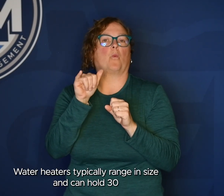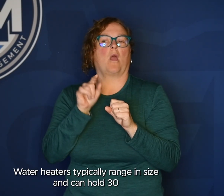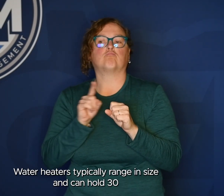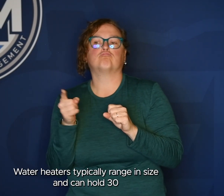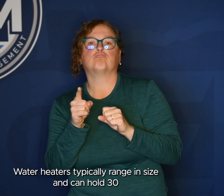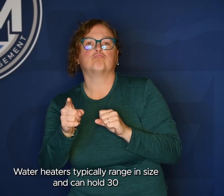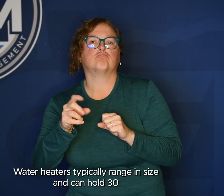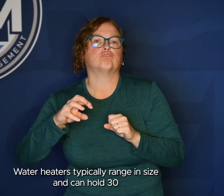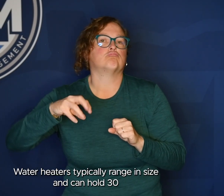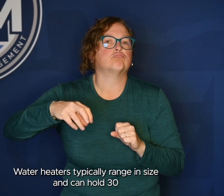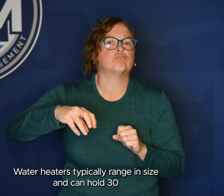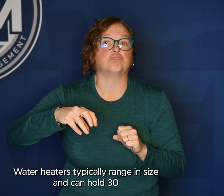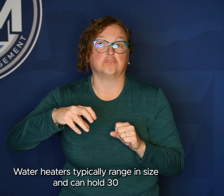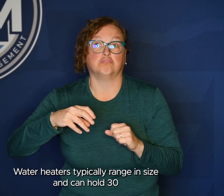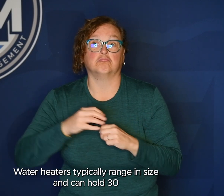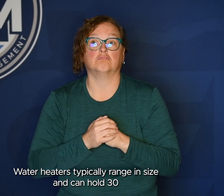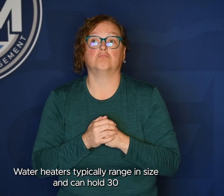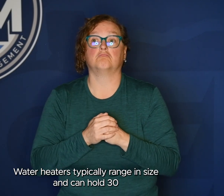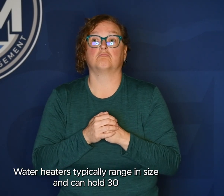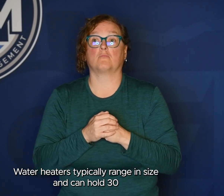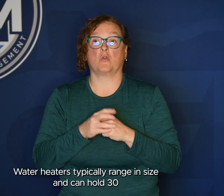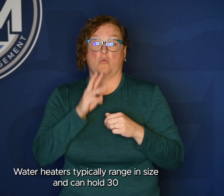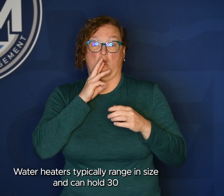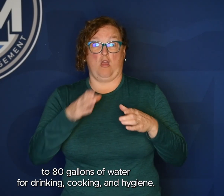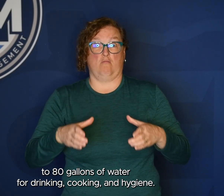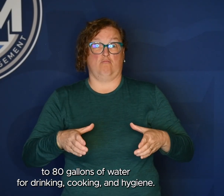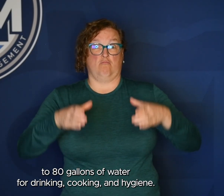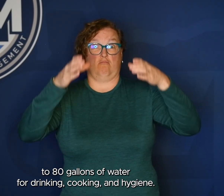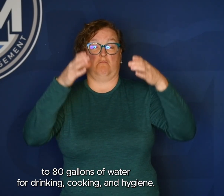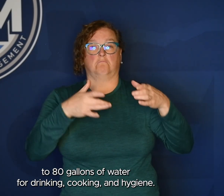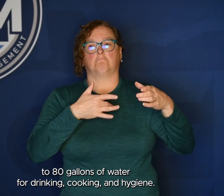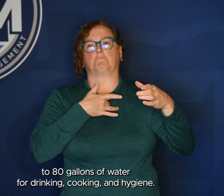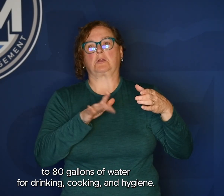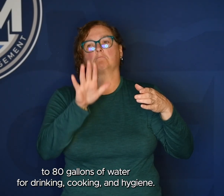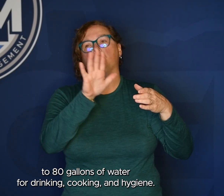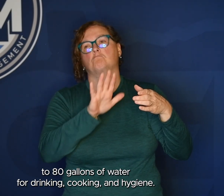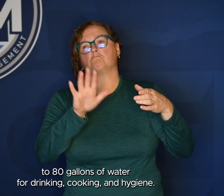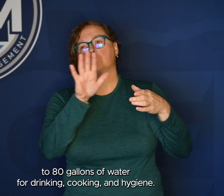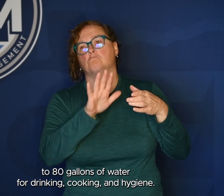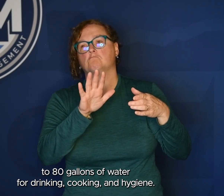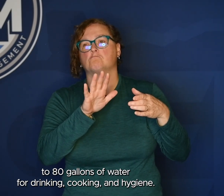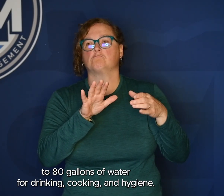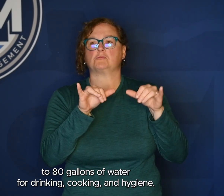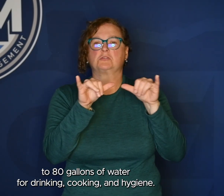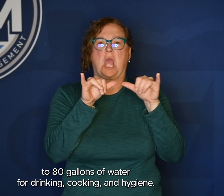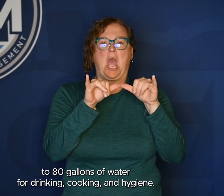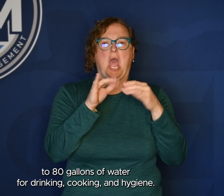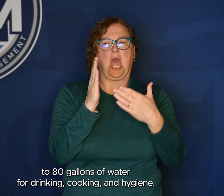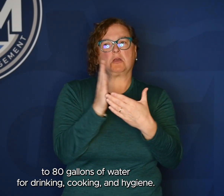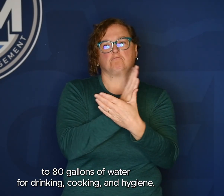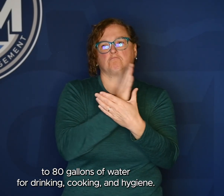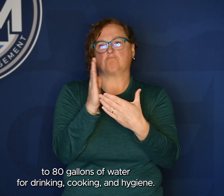heaters typically range in size and can hold 30 to 80 gallons of water for drinking, cooking, and